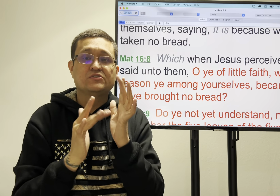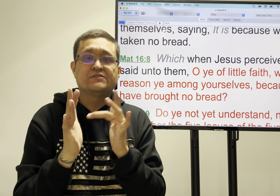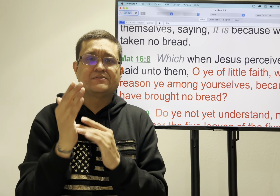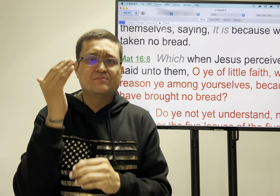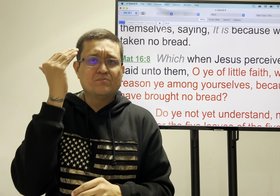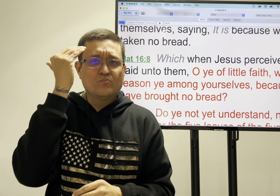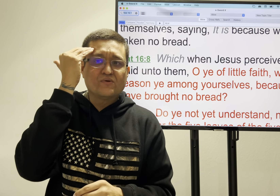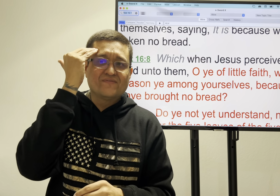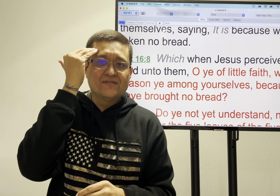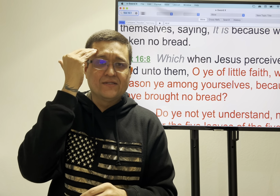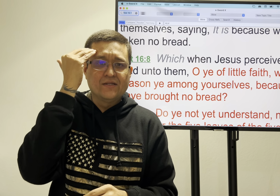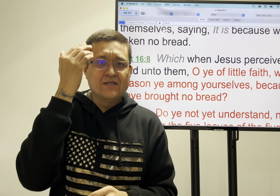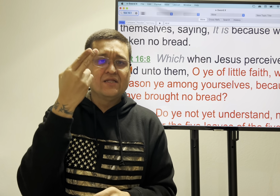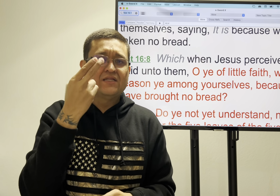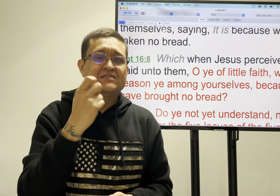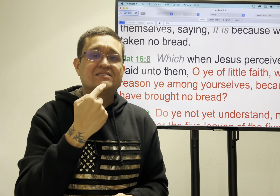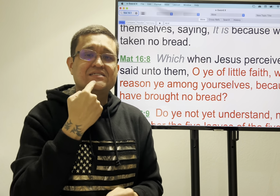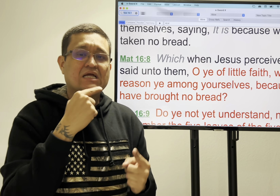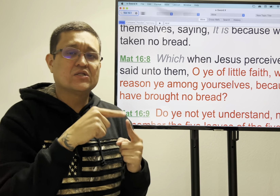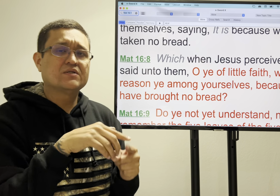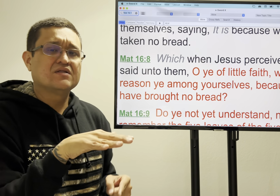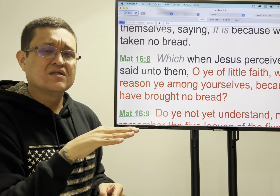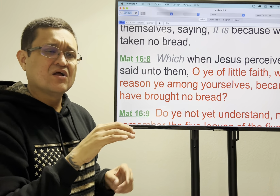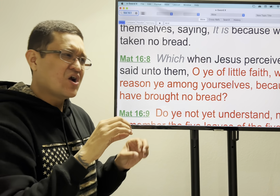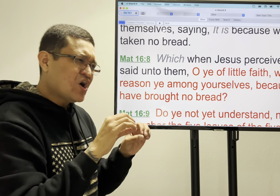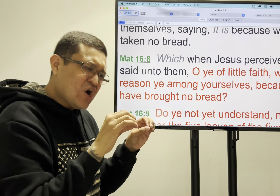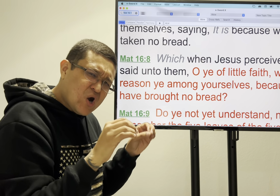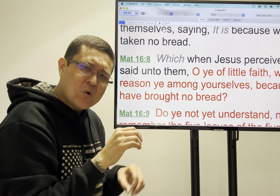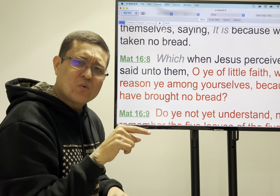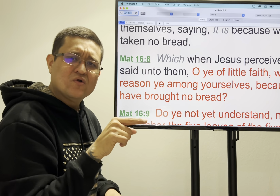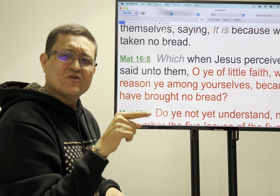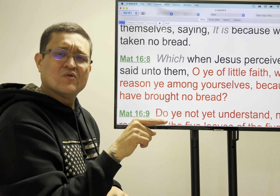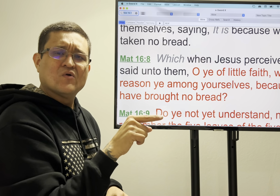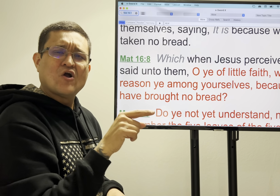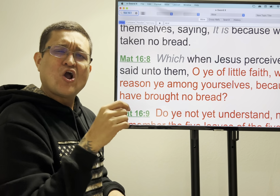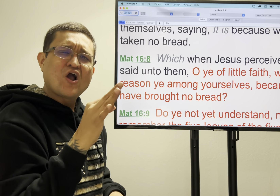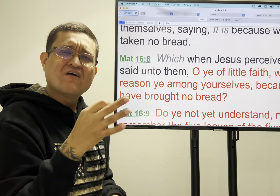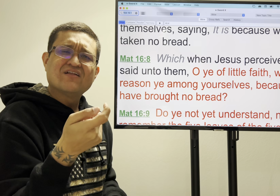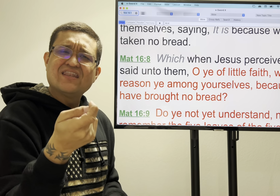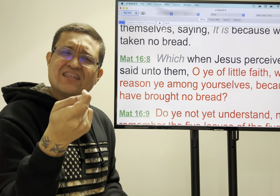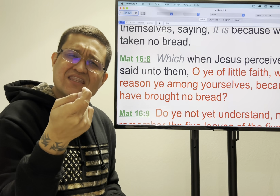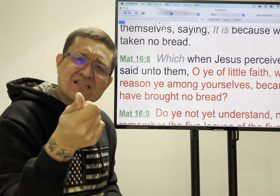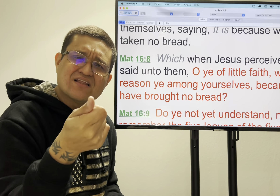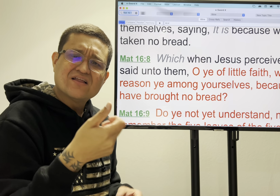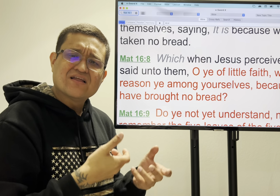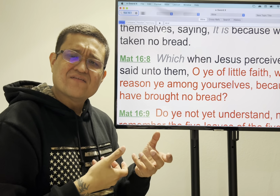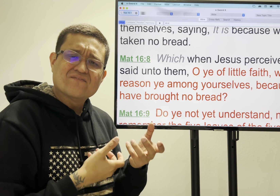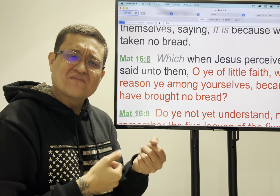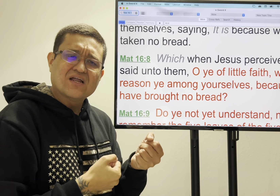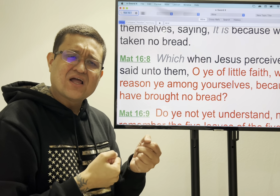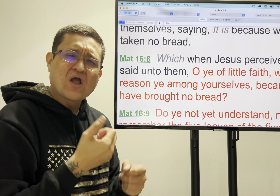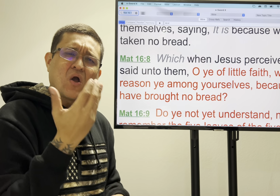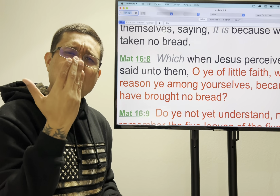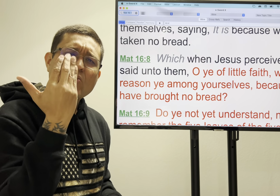Which when Jesus perceived, he said unto them, O ye of little faith,